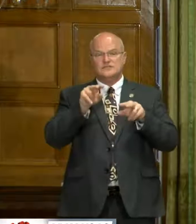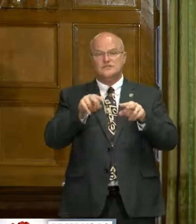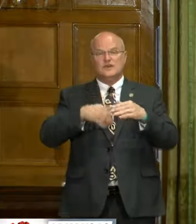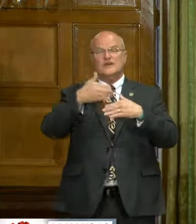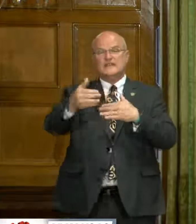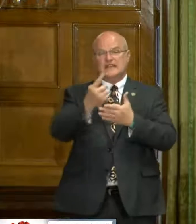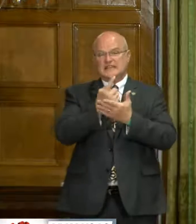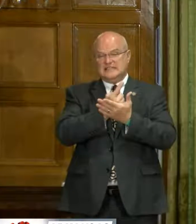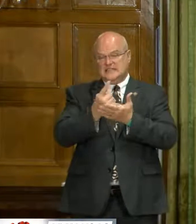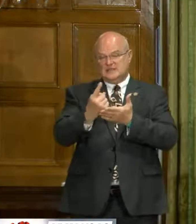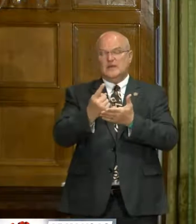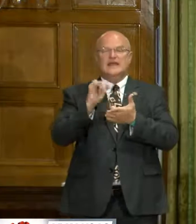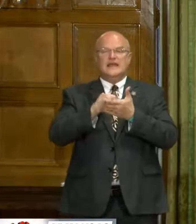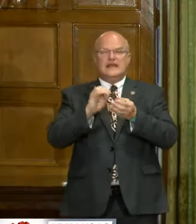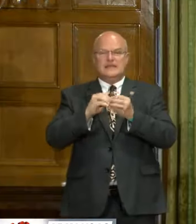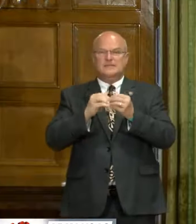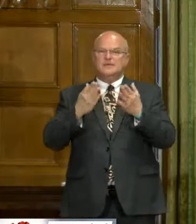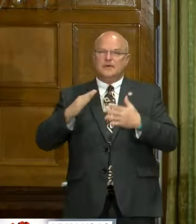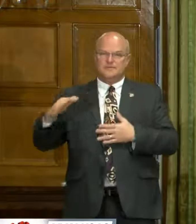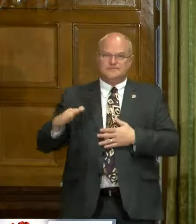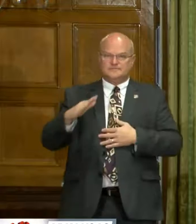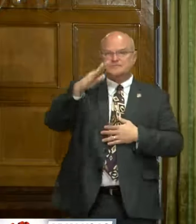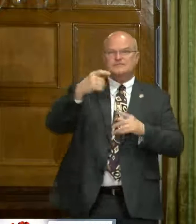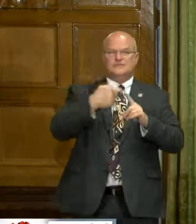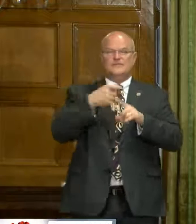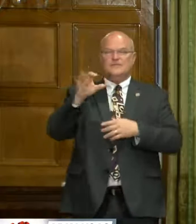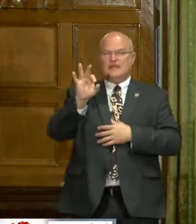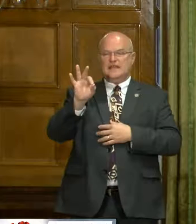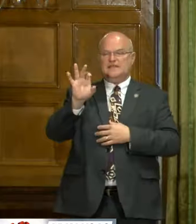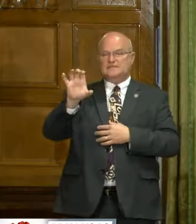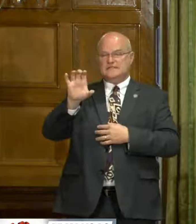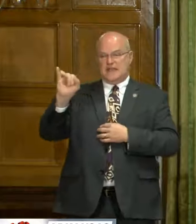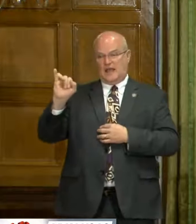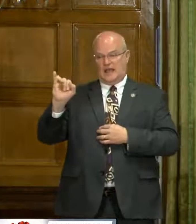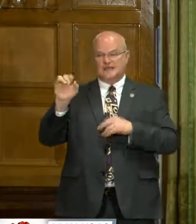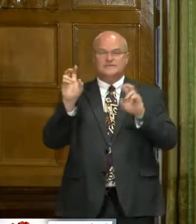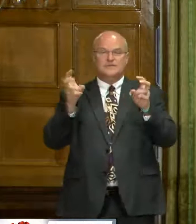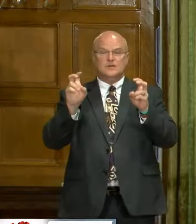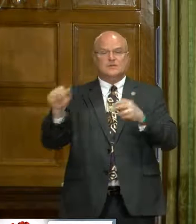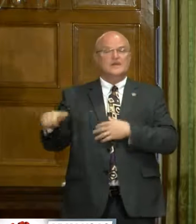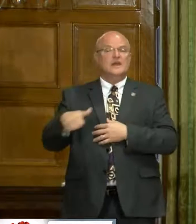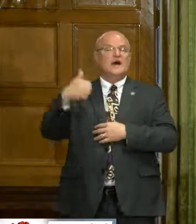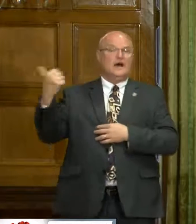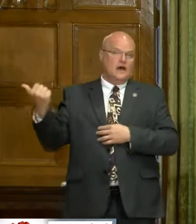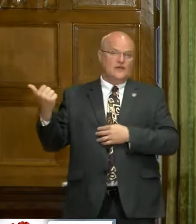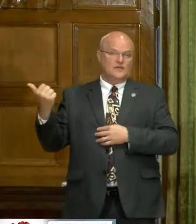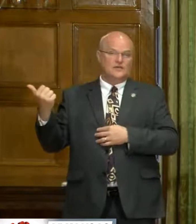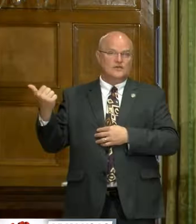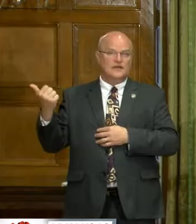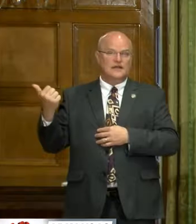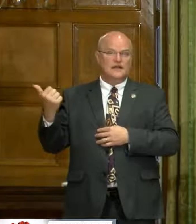look at the next week, those are numbers that could go up from the FCI. In terms of the other